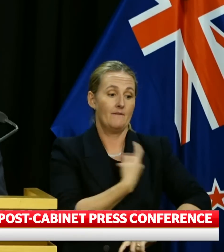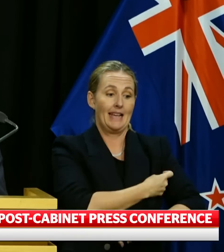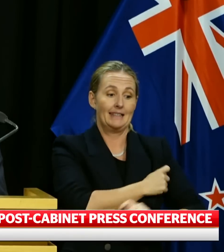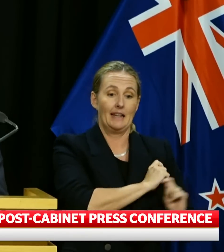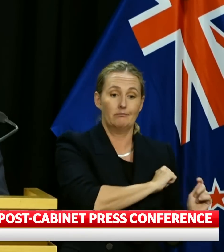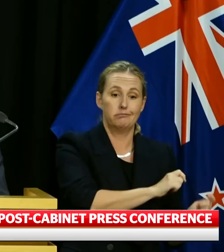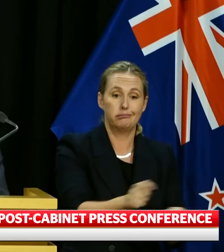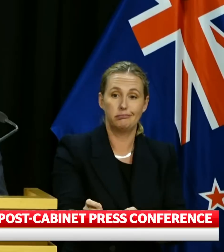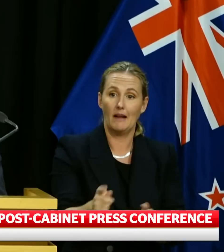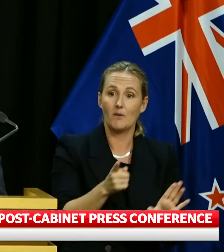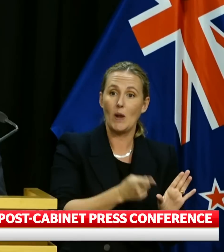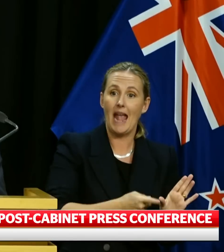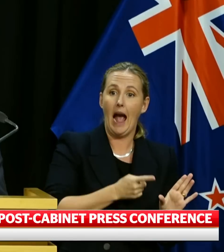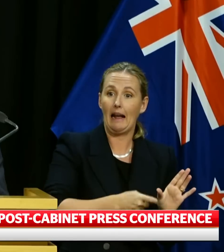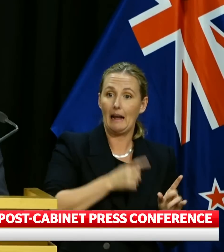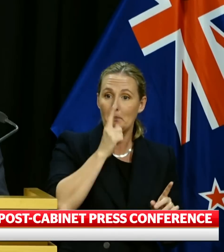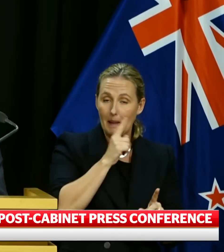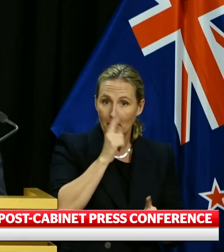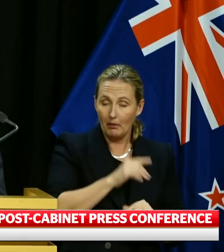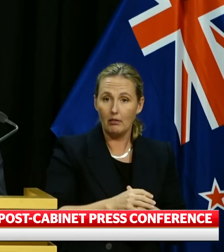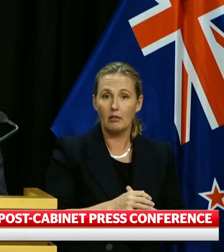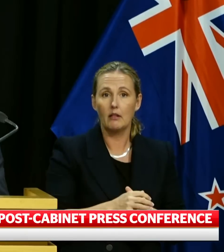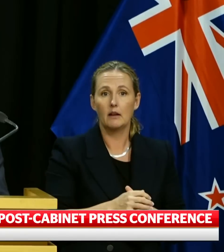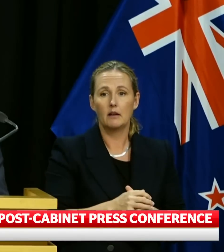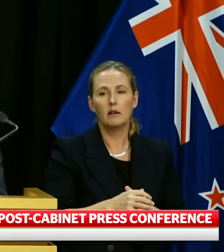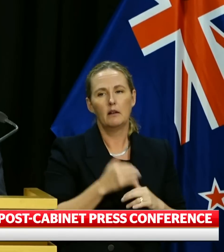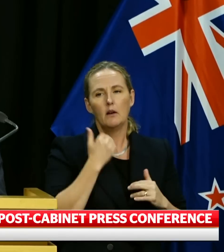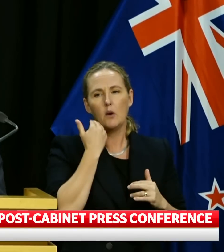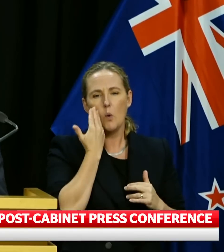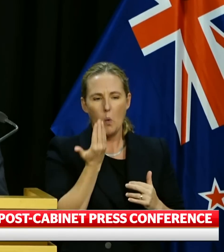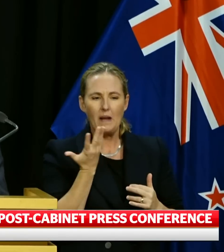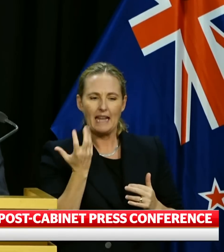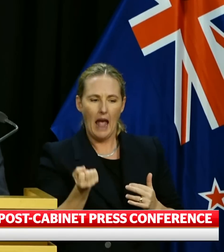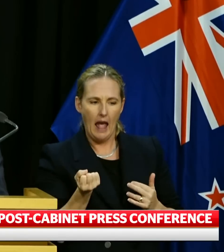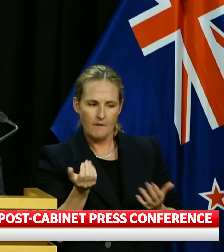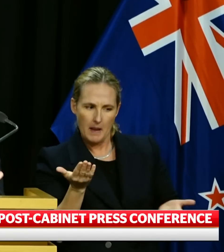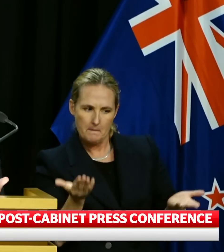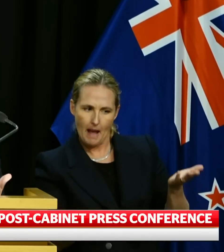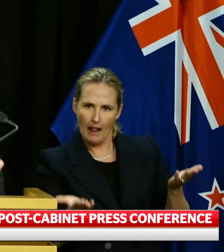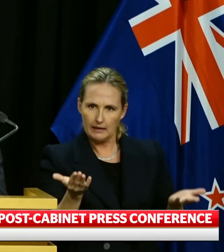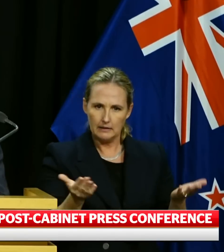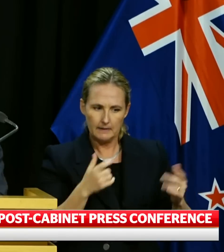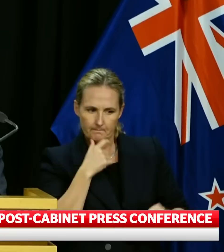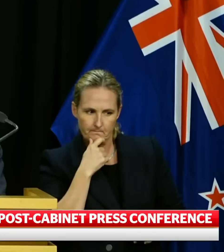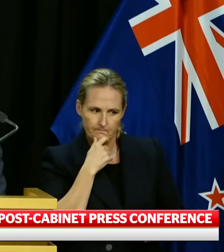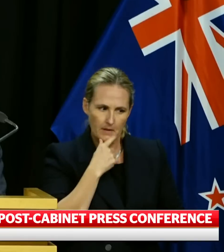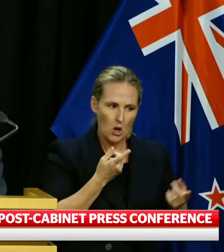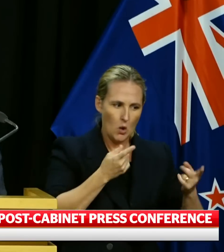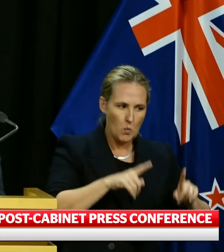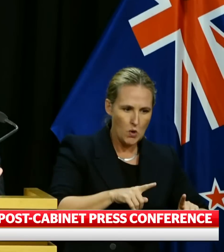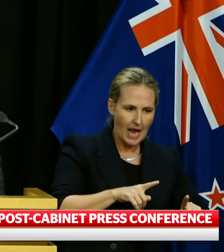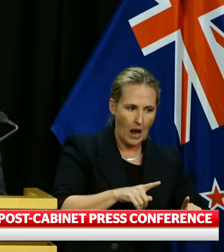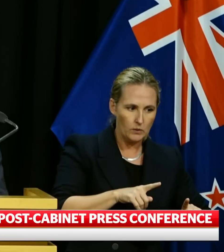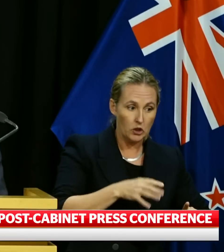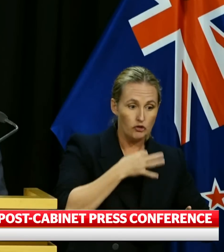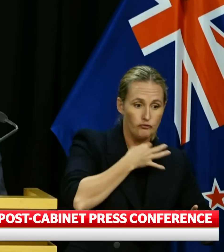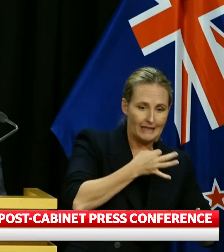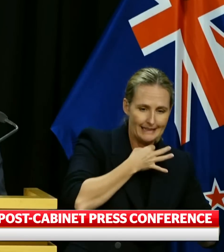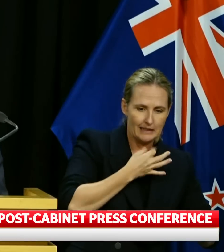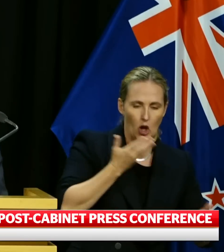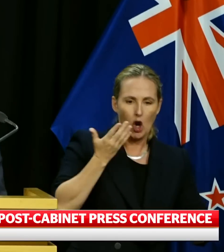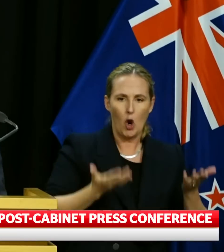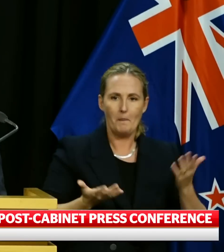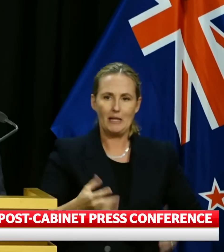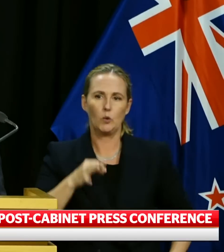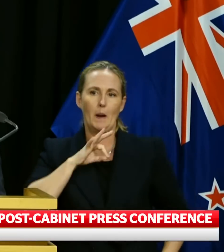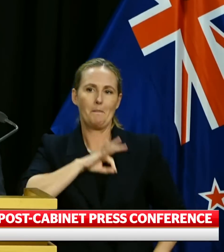people, there's always a sort of a weighting there, a balance between the risk and the benefits in terms of vaccination,